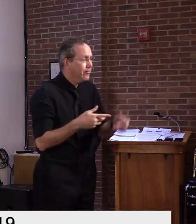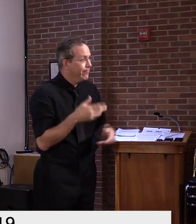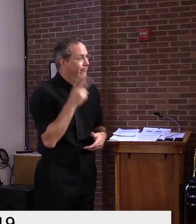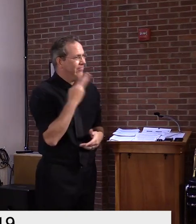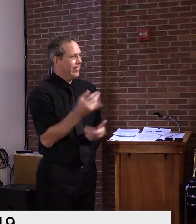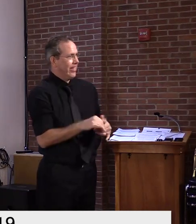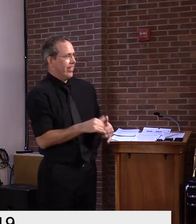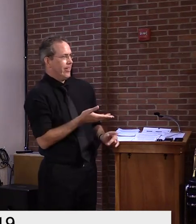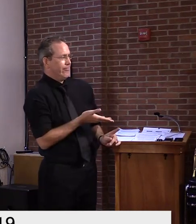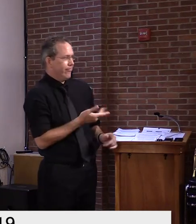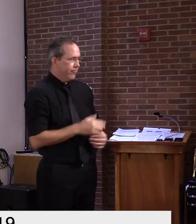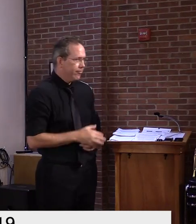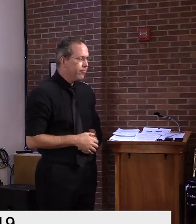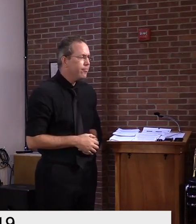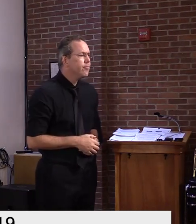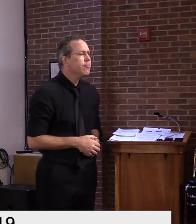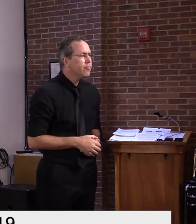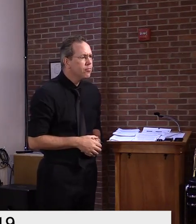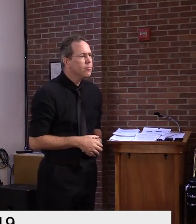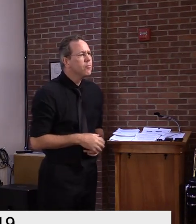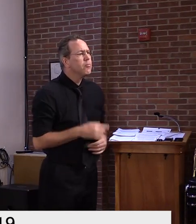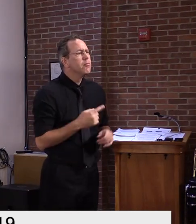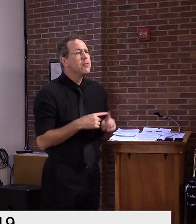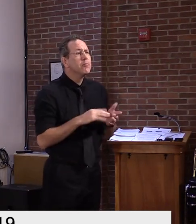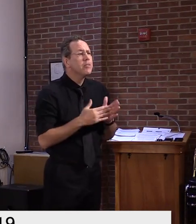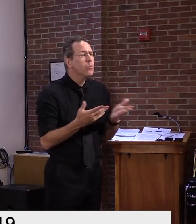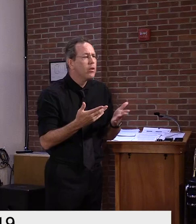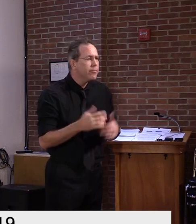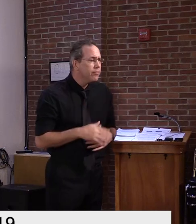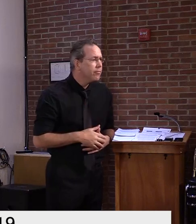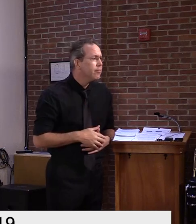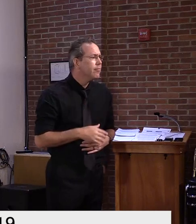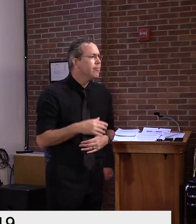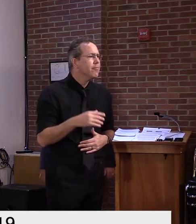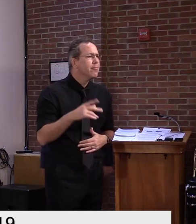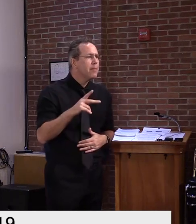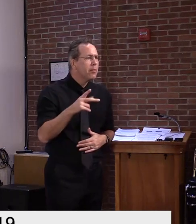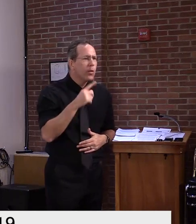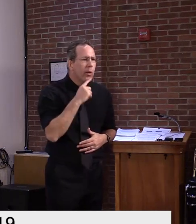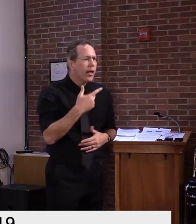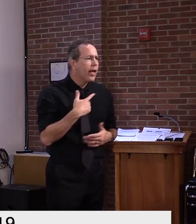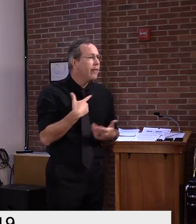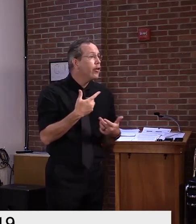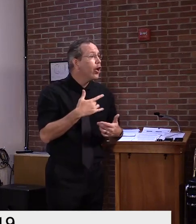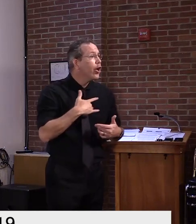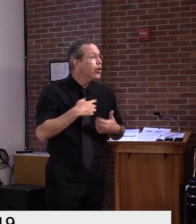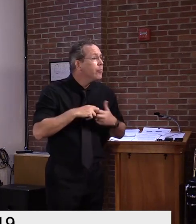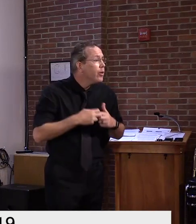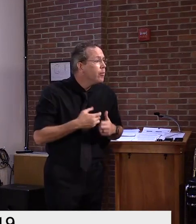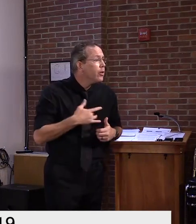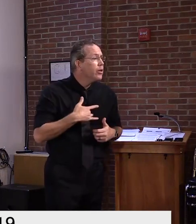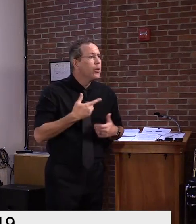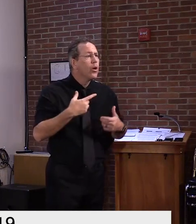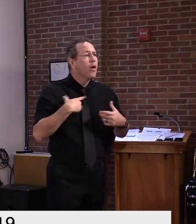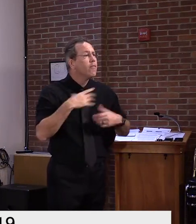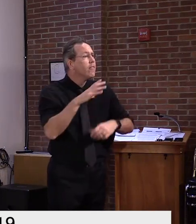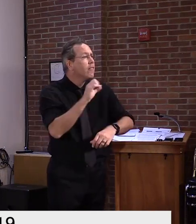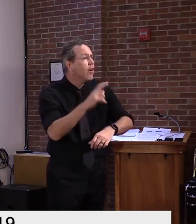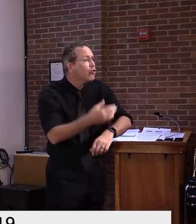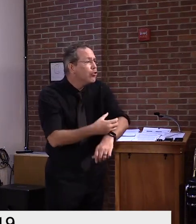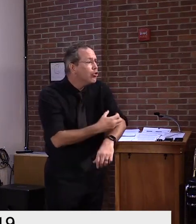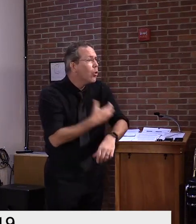to people acquiring various chronic diseases and costing the healthcare system so